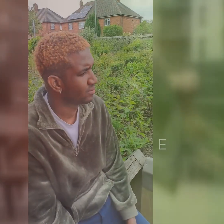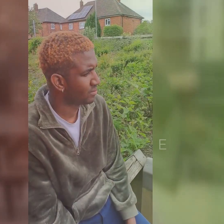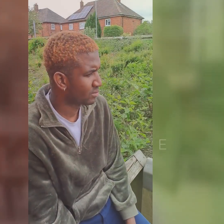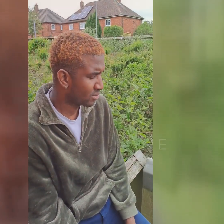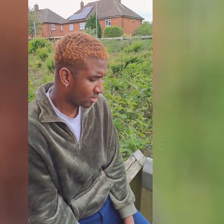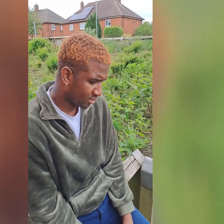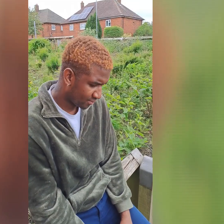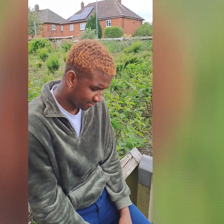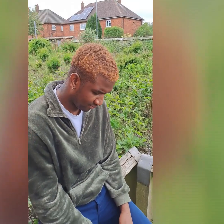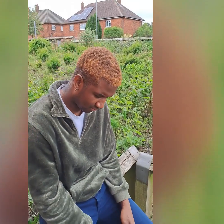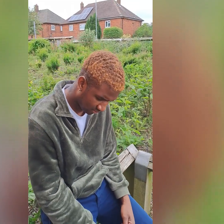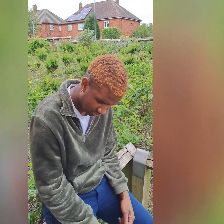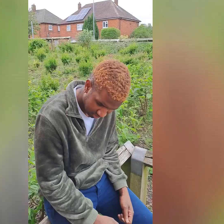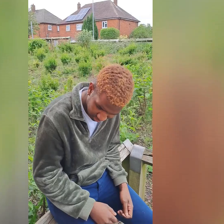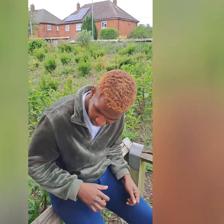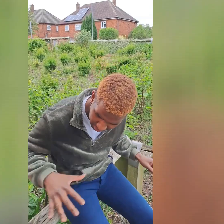Two, one.